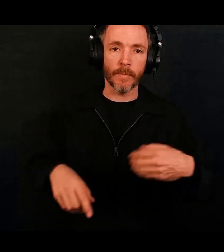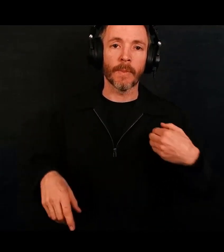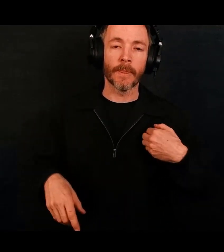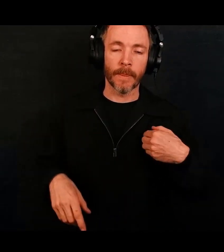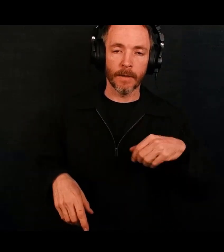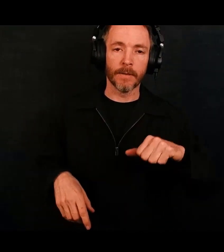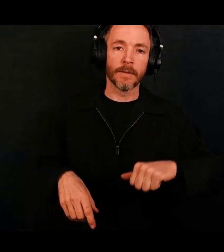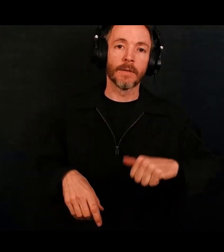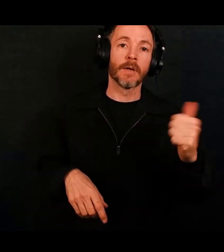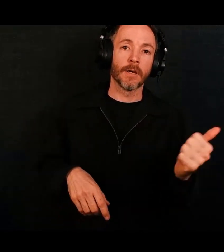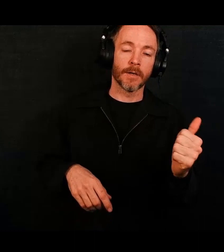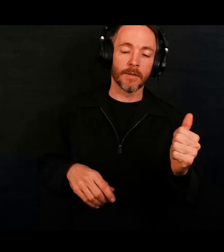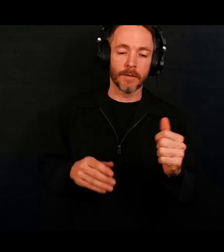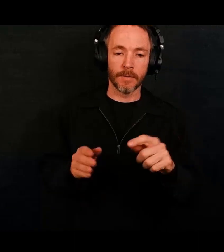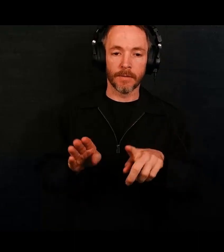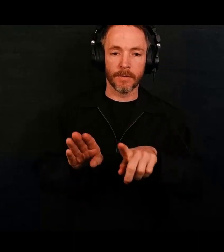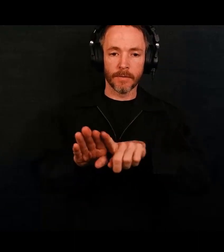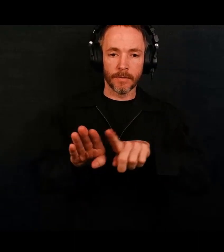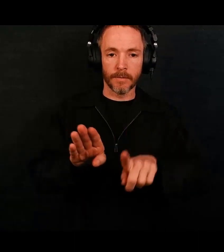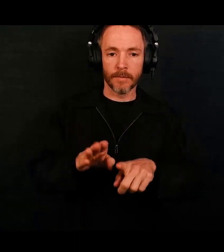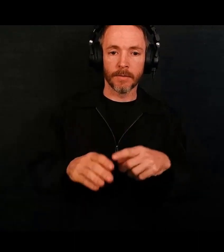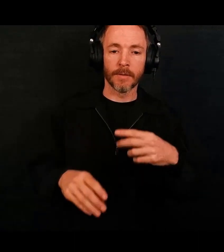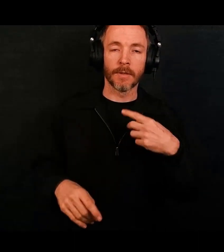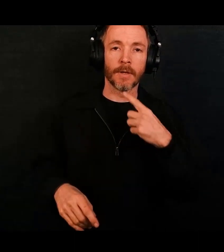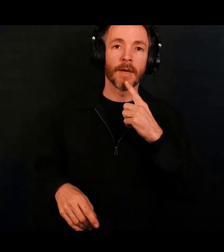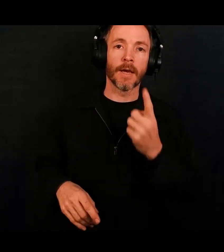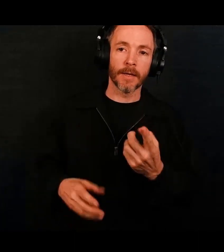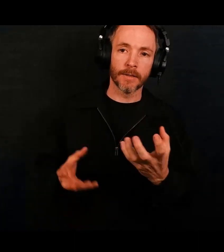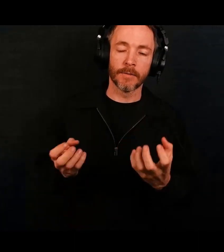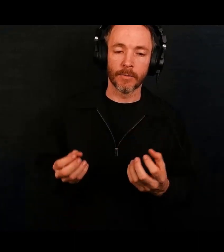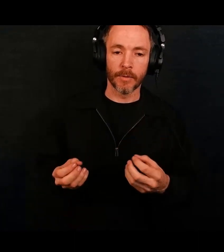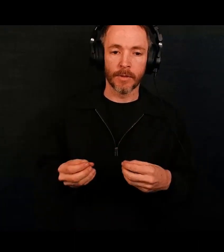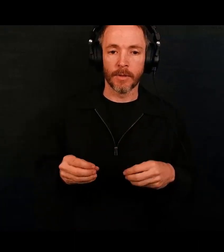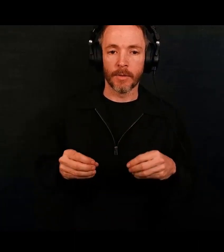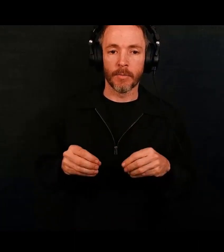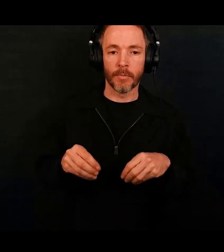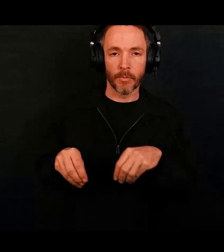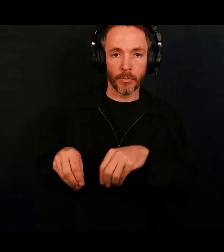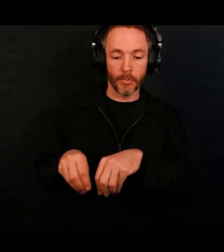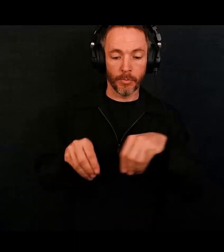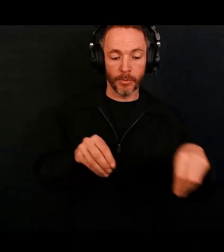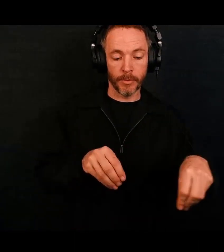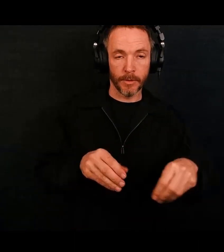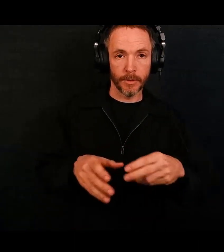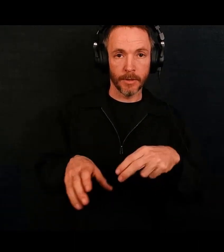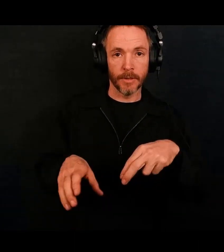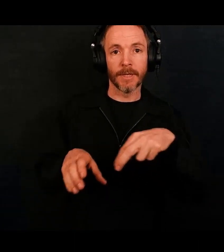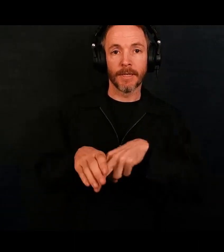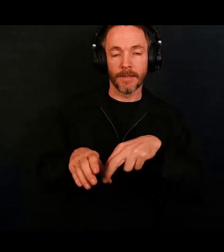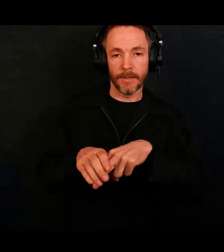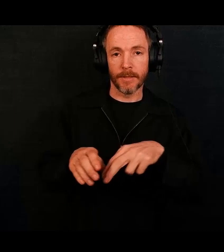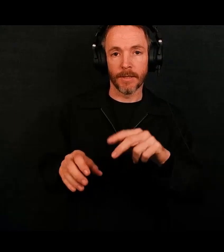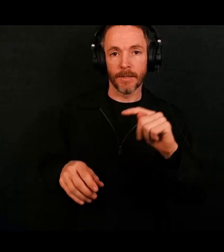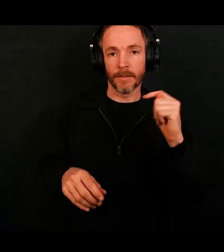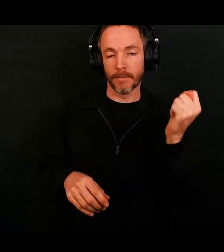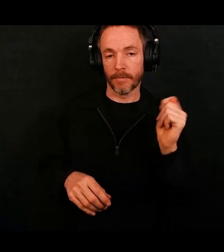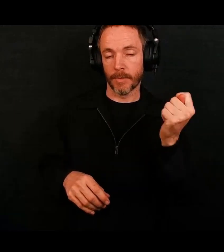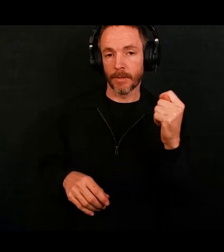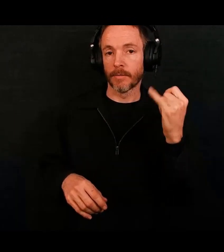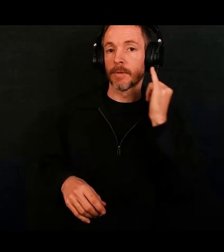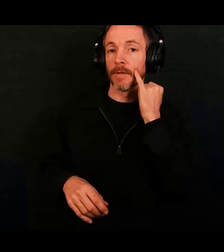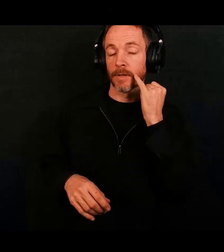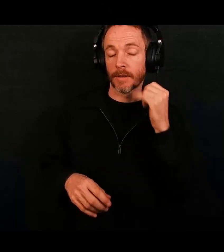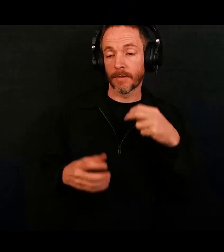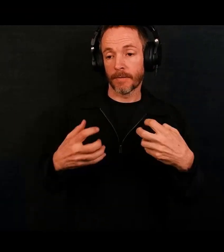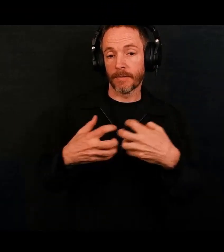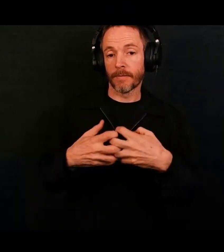actually want to put it on the inside if it fits. I mean, if it fits this, then it'll fit that.